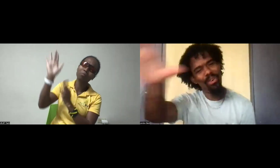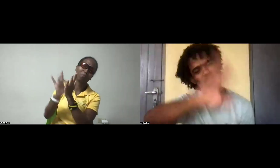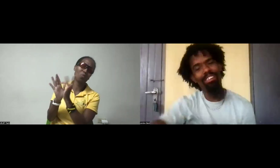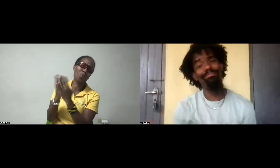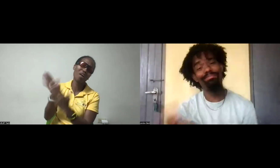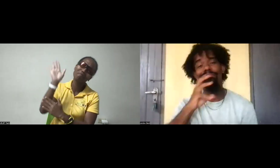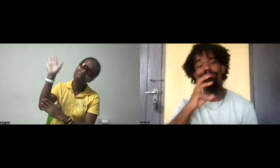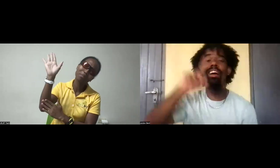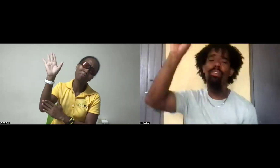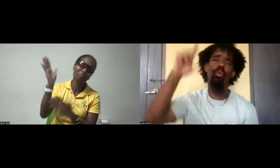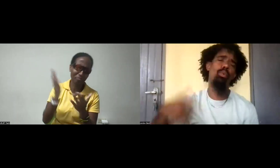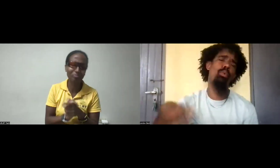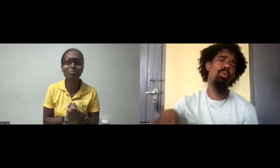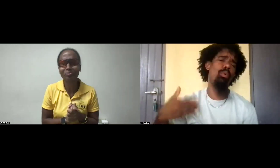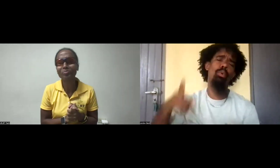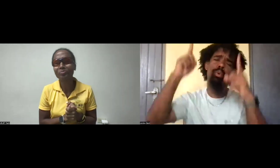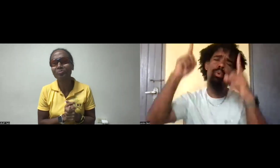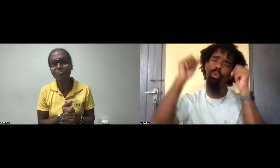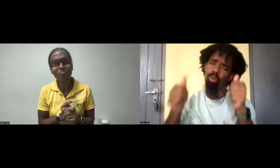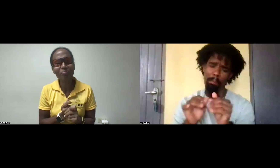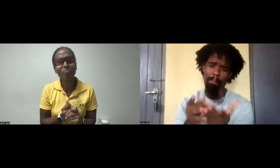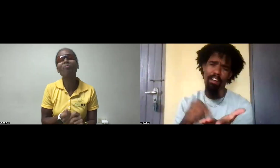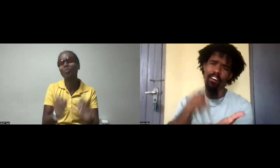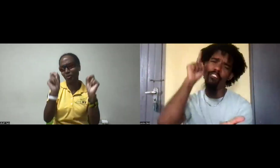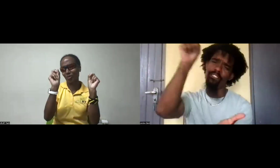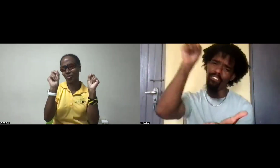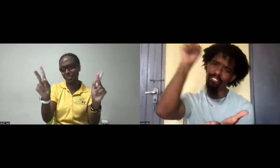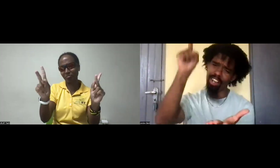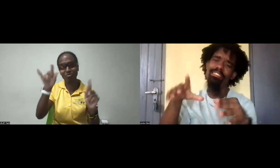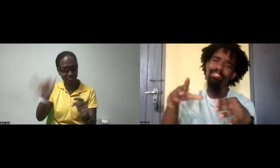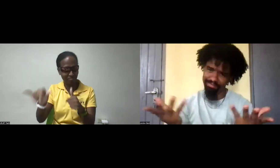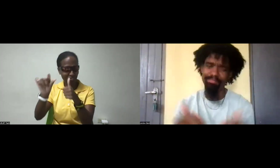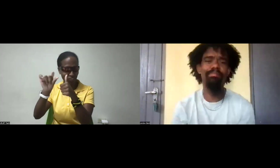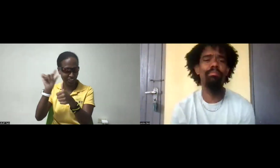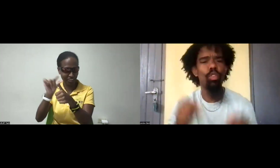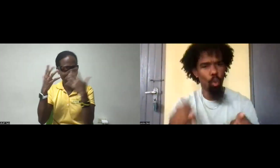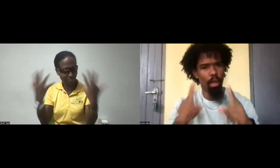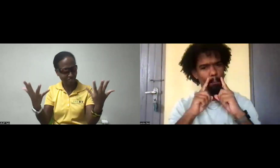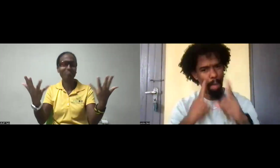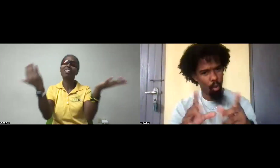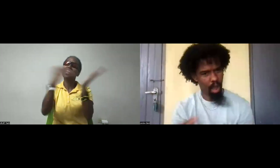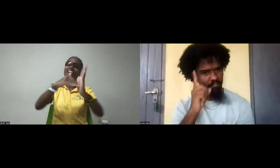So it's important for you guys to get access to God's Bible, to God's word, right?